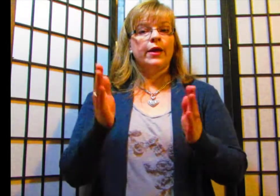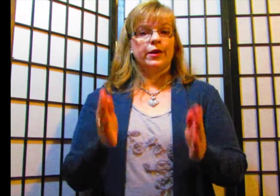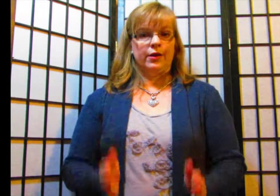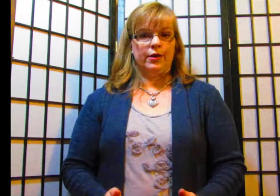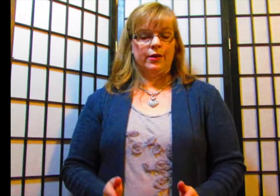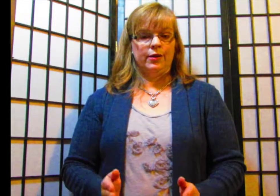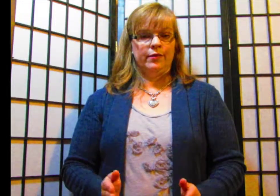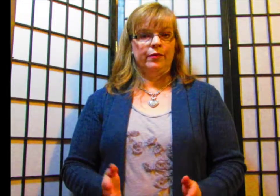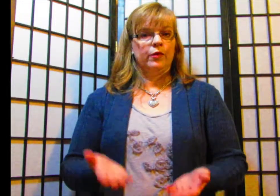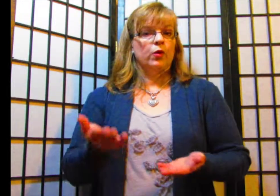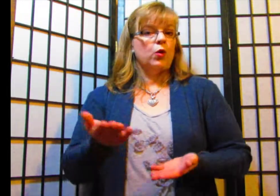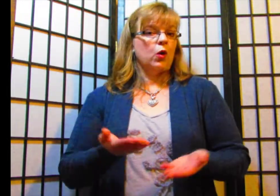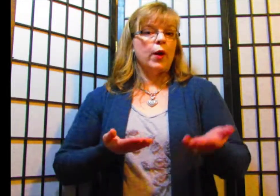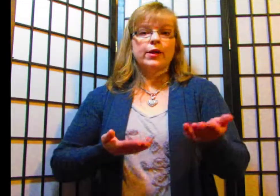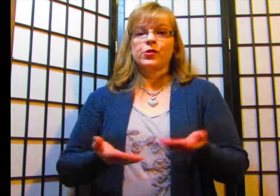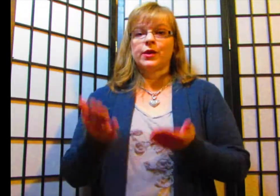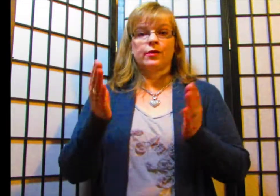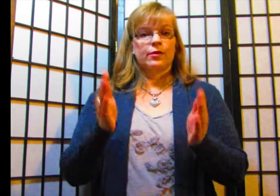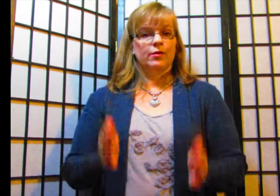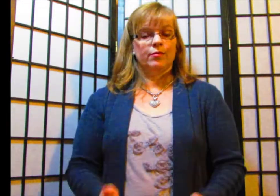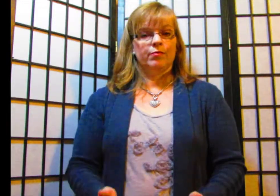waiter or waitress.